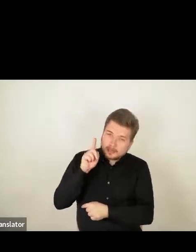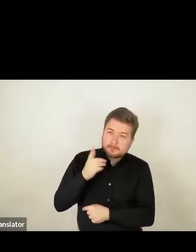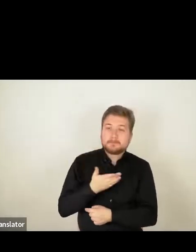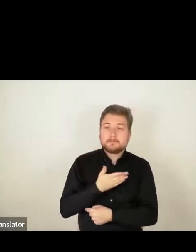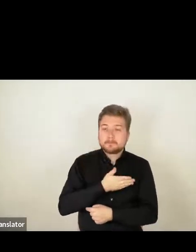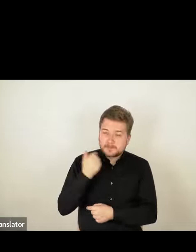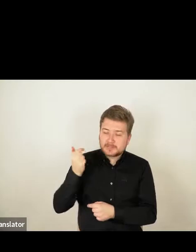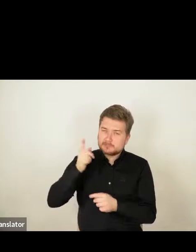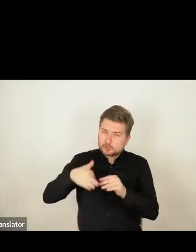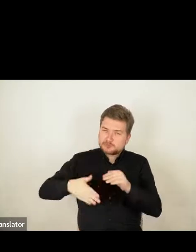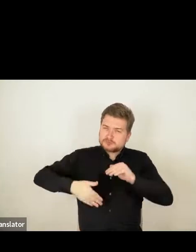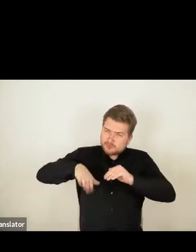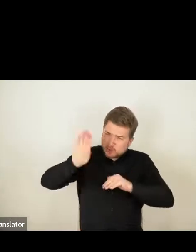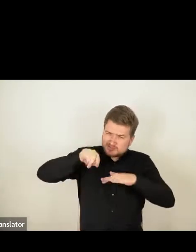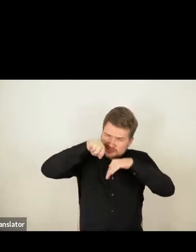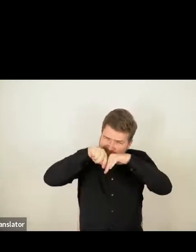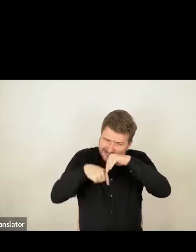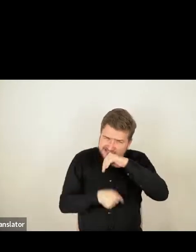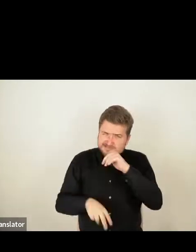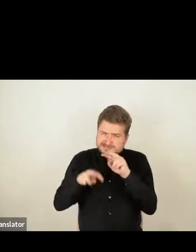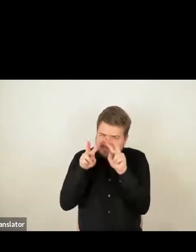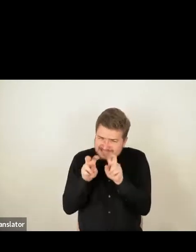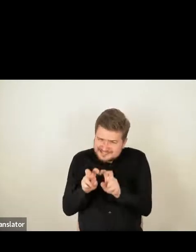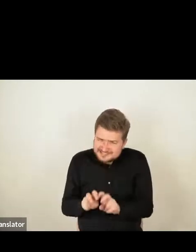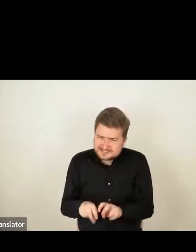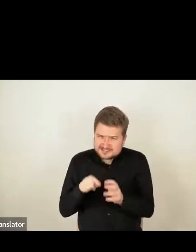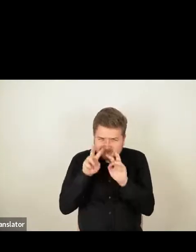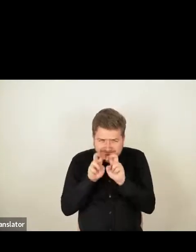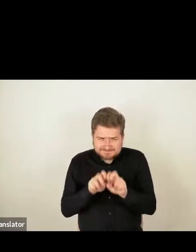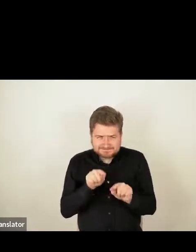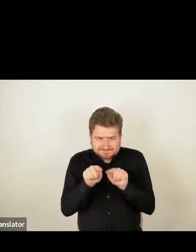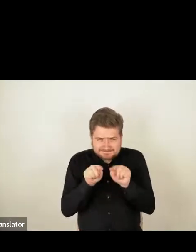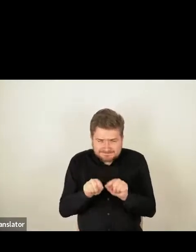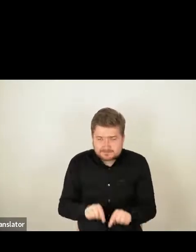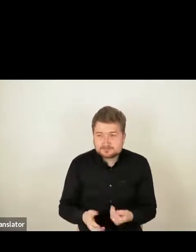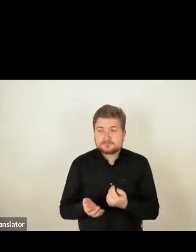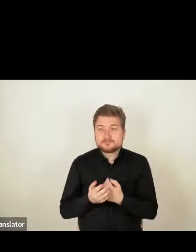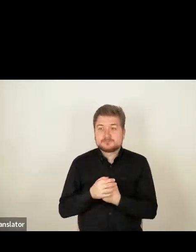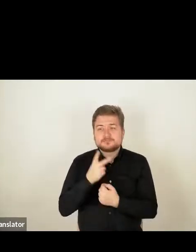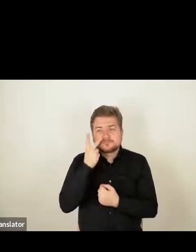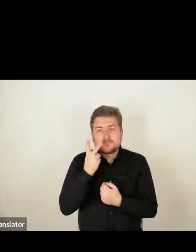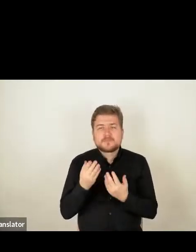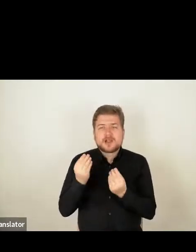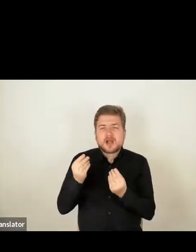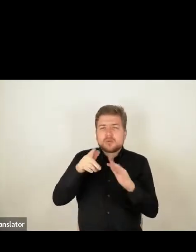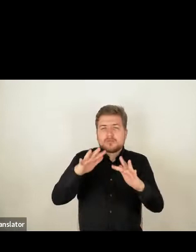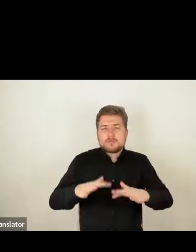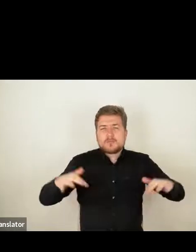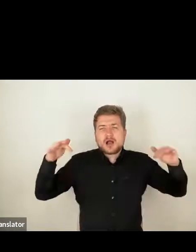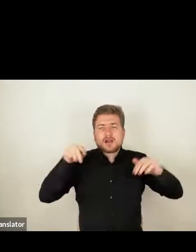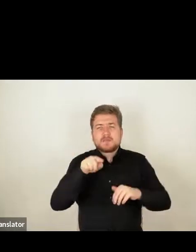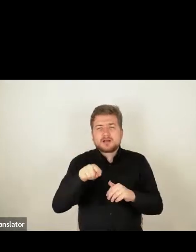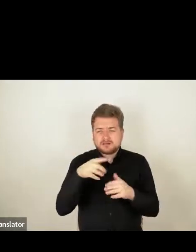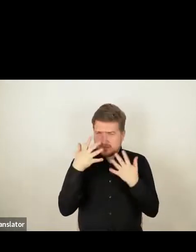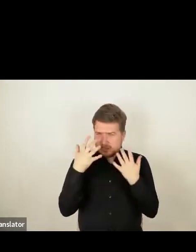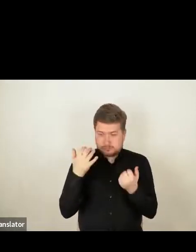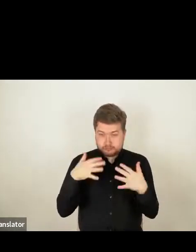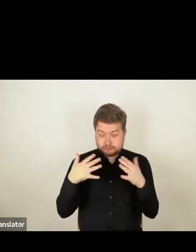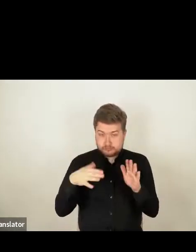really sit down and look into different areas, the way parliaments, very complex institutions, as mentioned today,